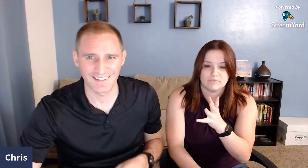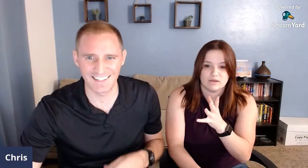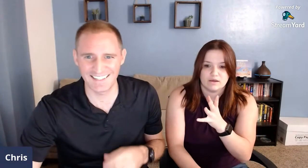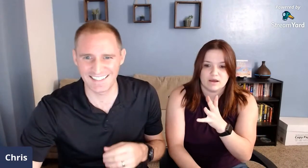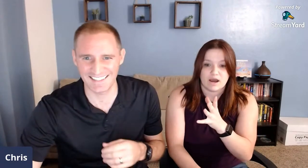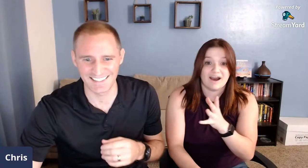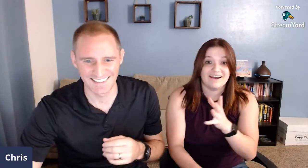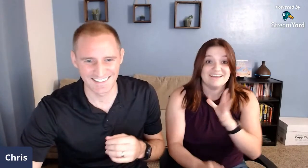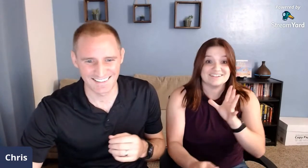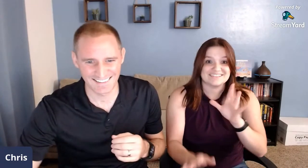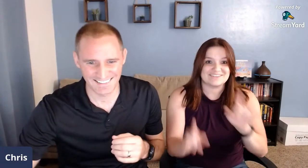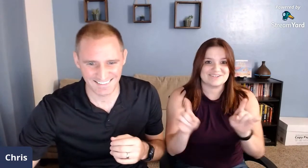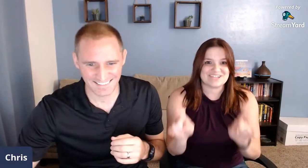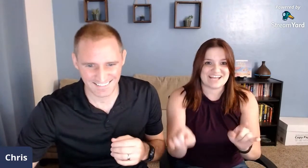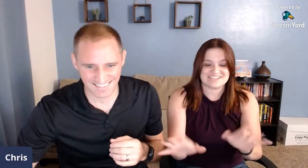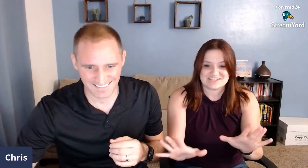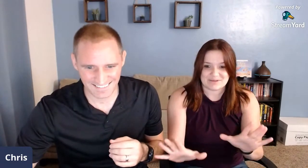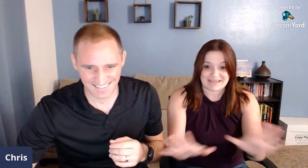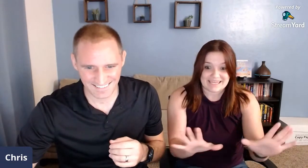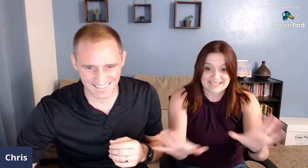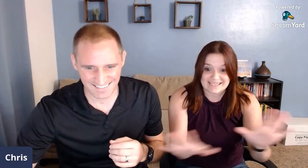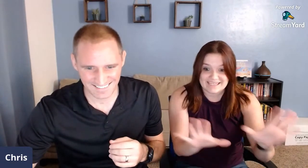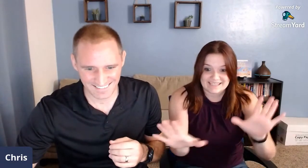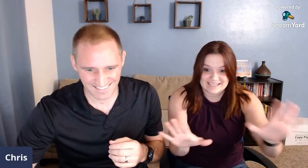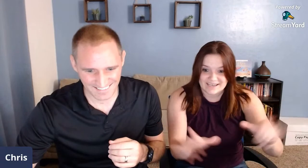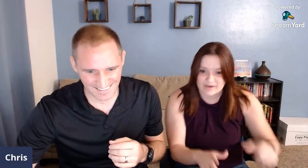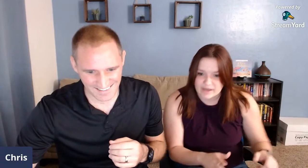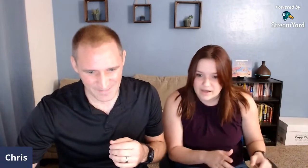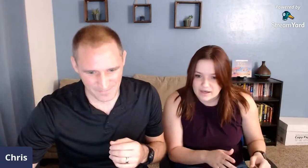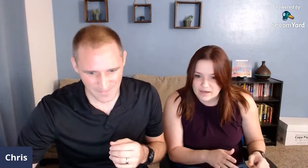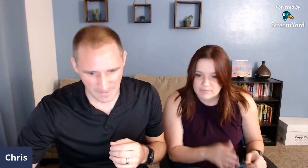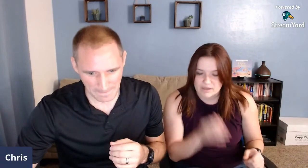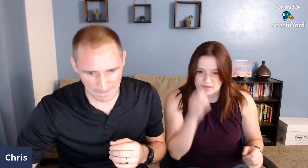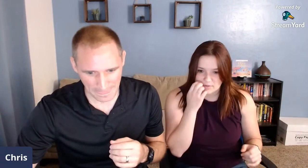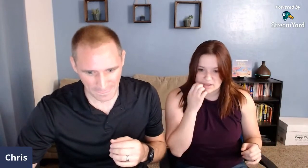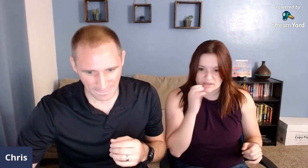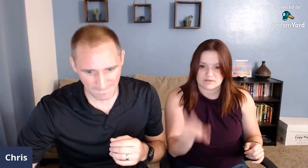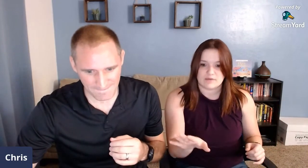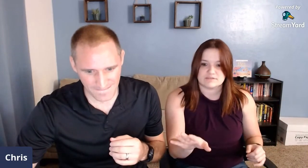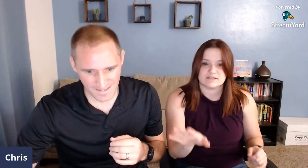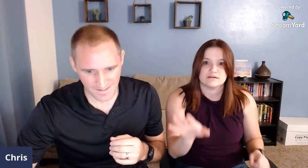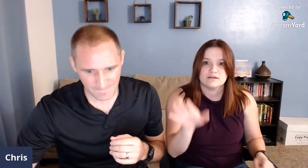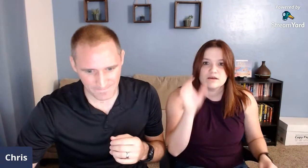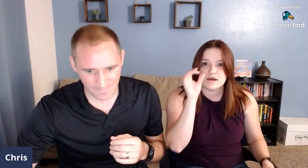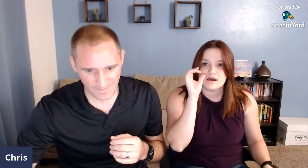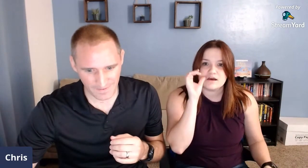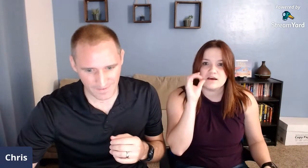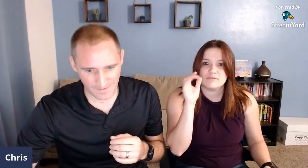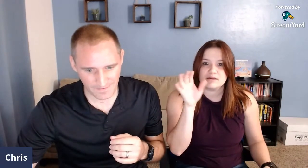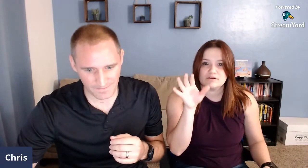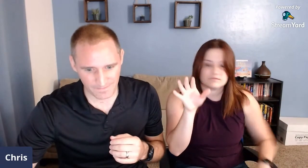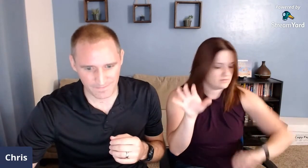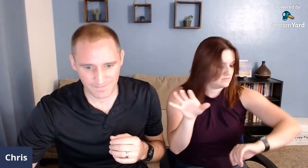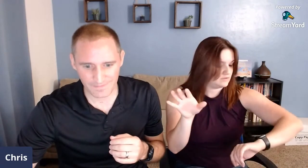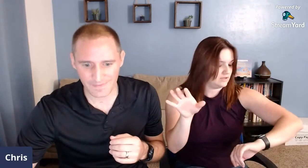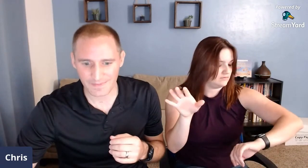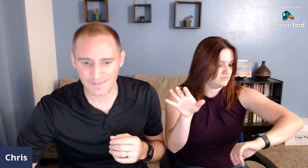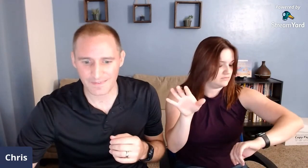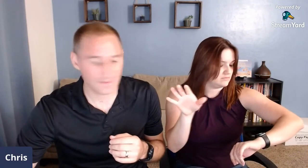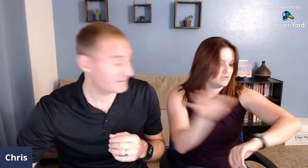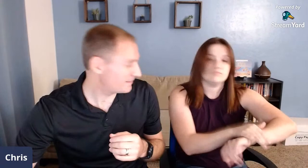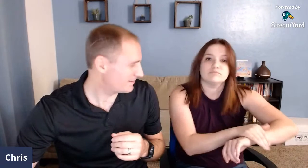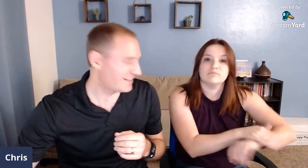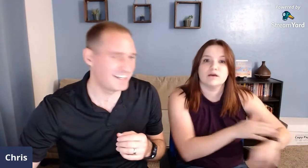Okay. There's like 3 chats, so I'm like, okay. Okay, that one's done.